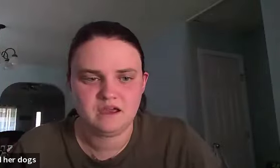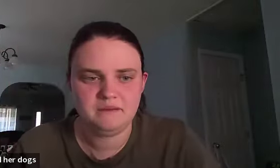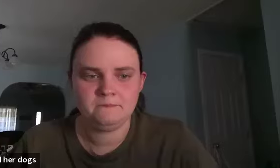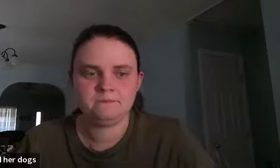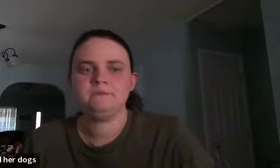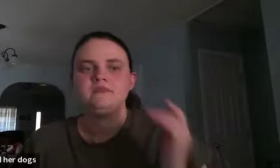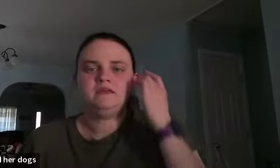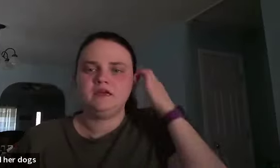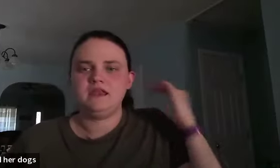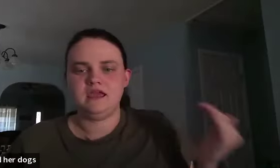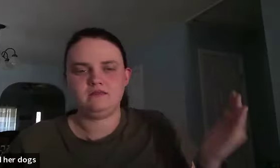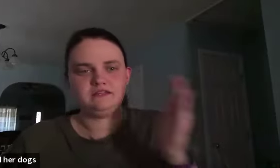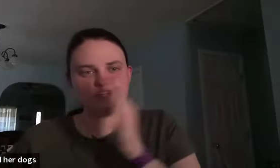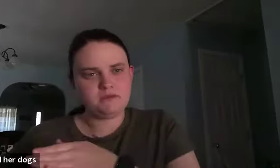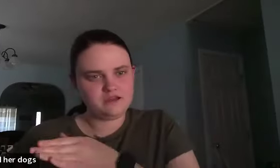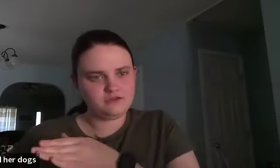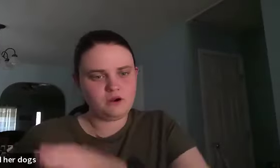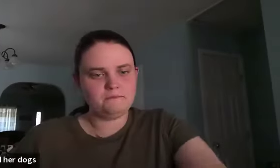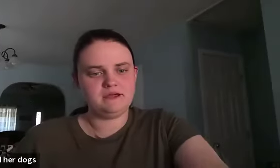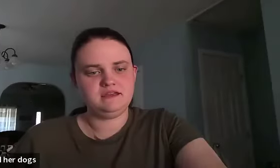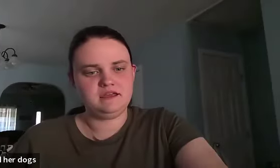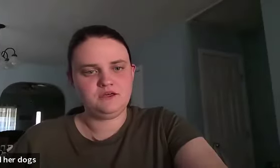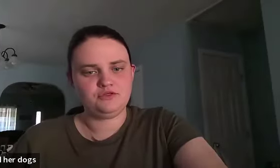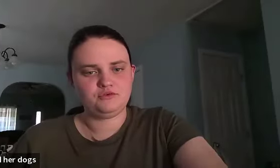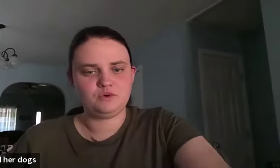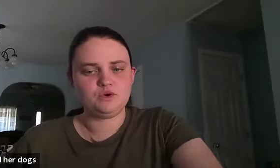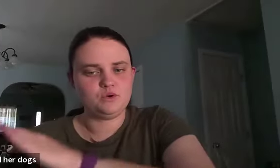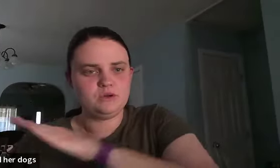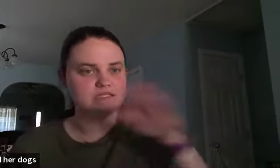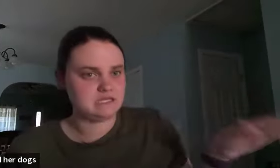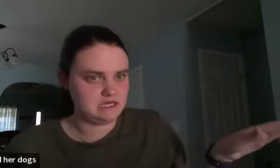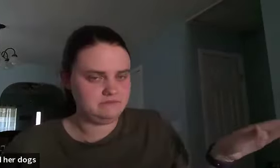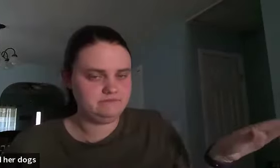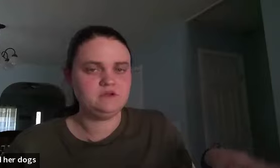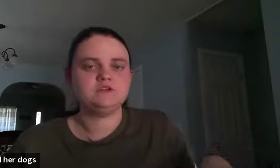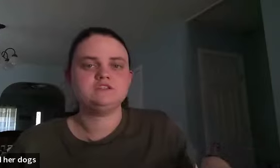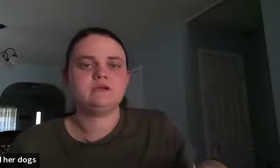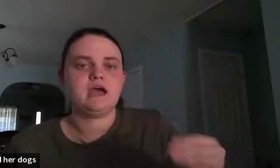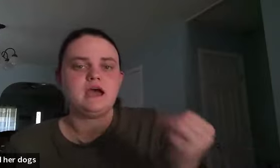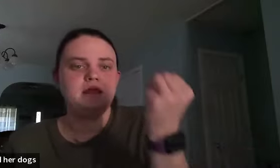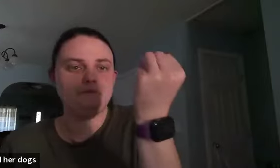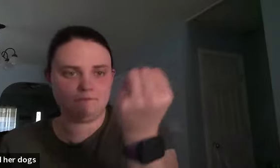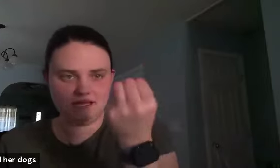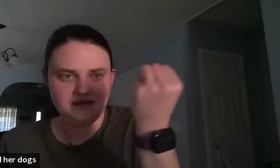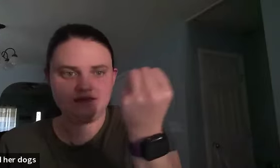Okay. Now let's go back through our Monday through Sunday. So we had